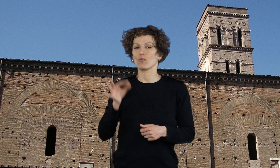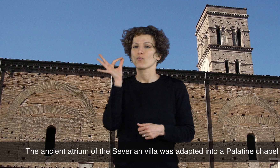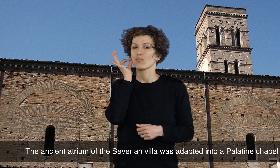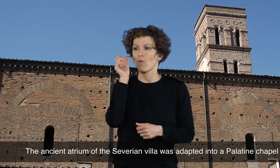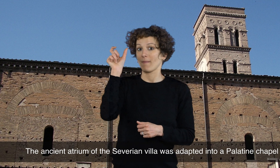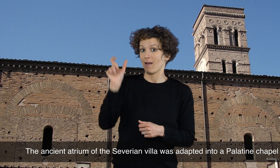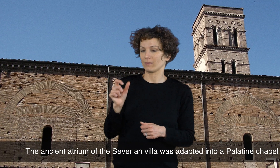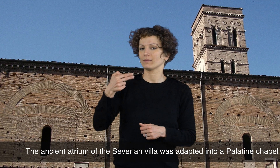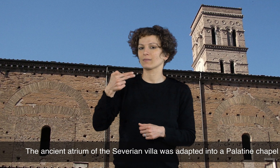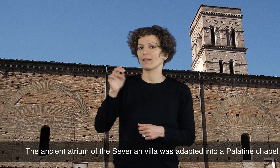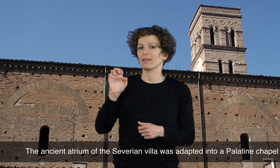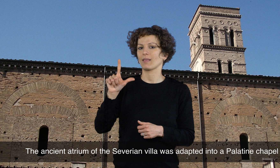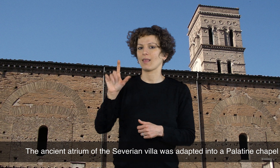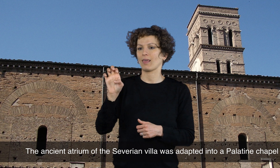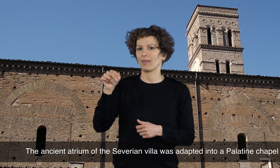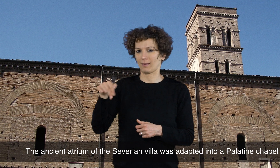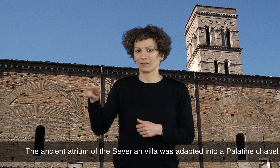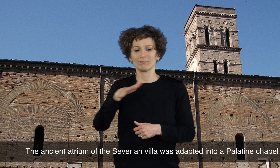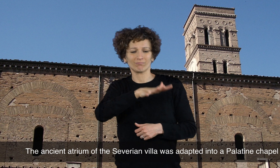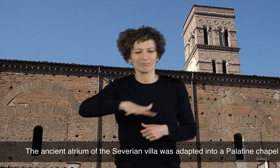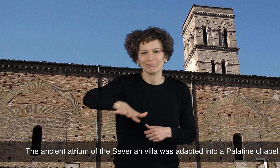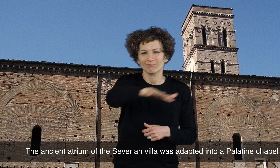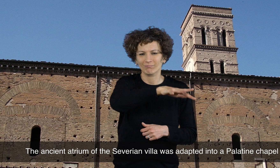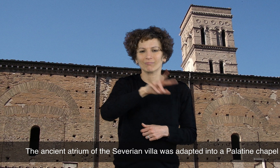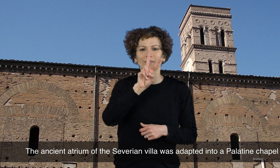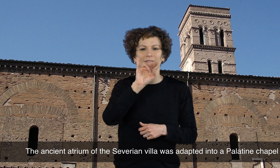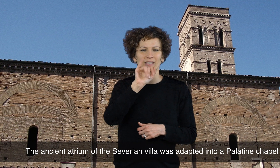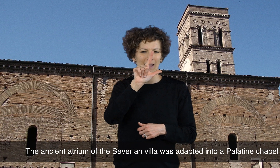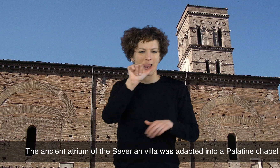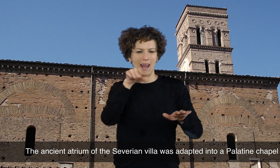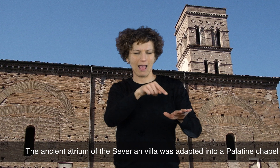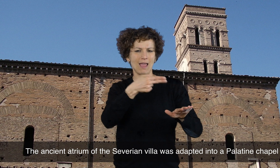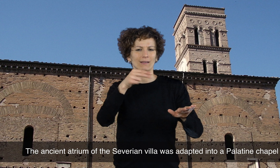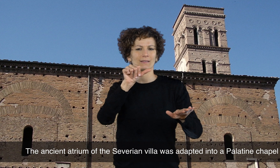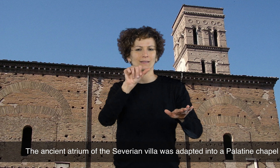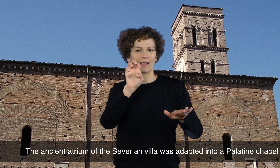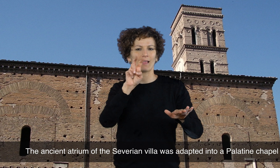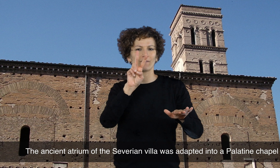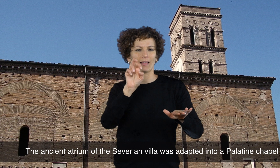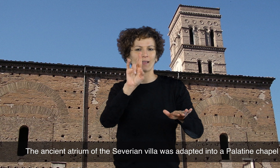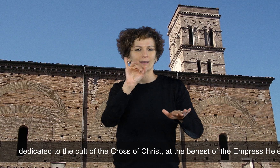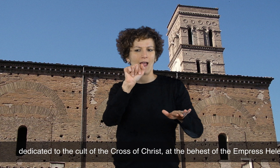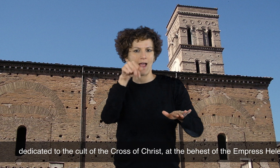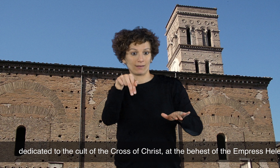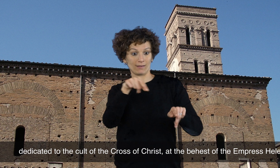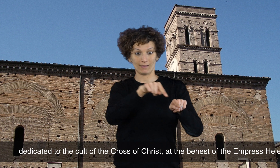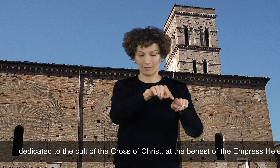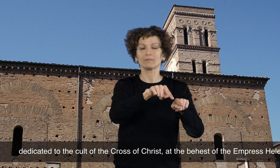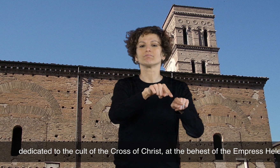The ancient atrium of the Severian villa was adapted into a Palatine chapel dedicated to the cult of